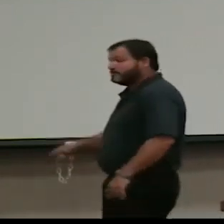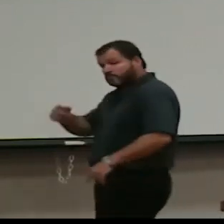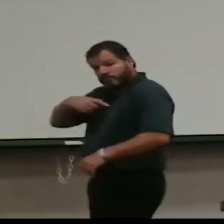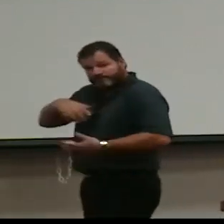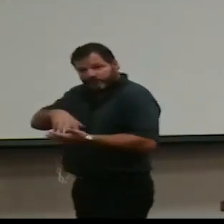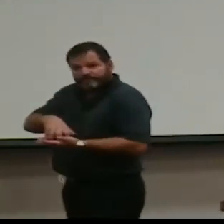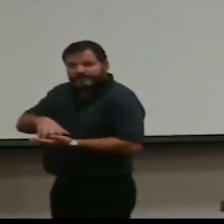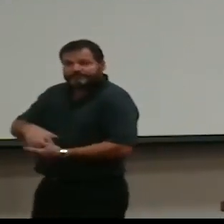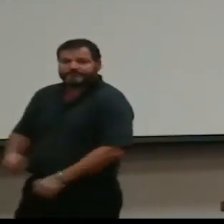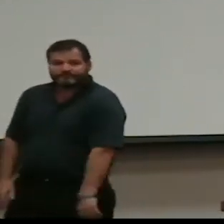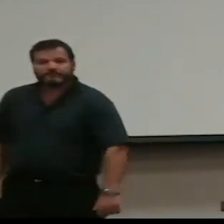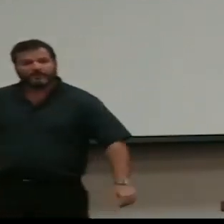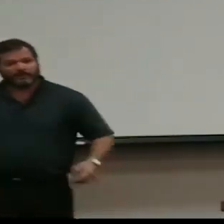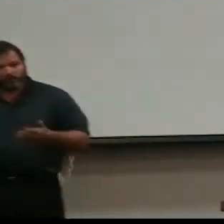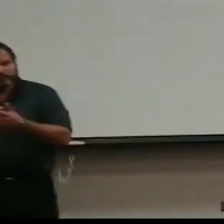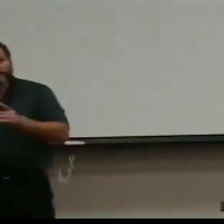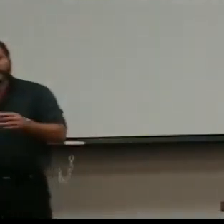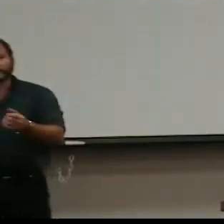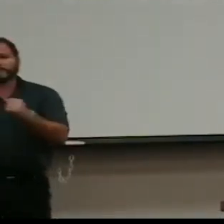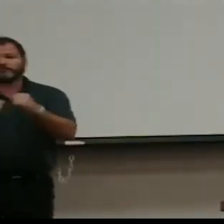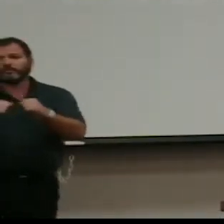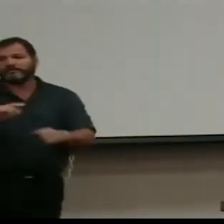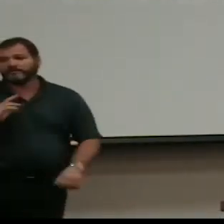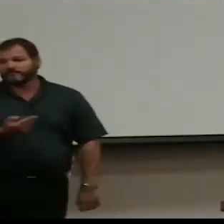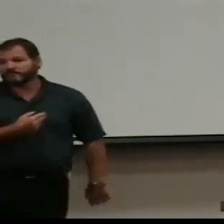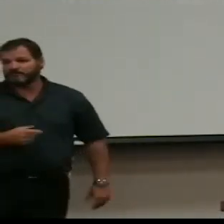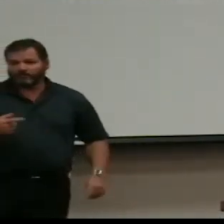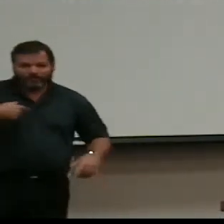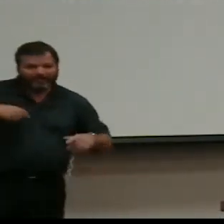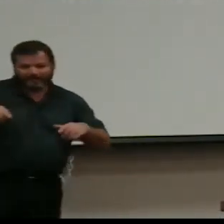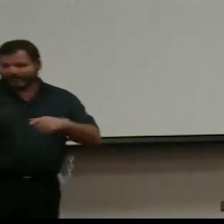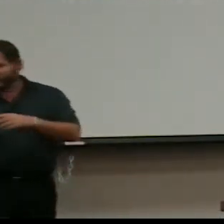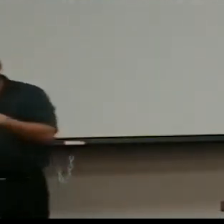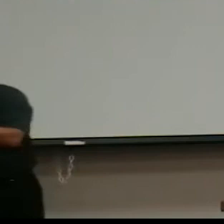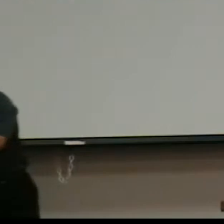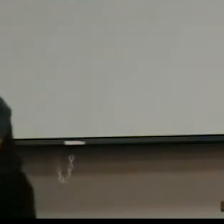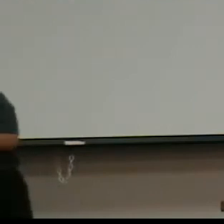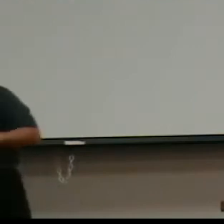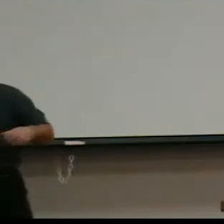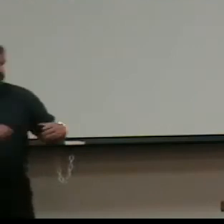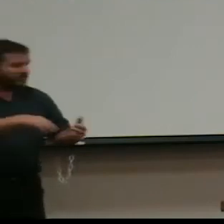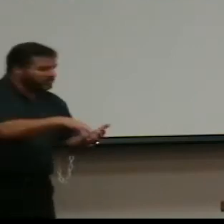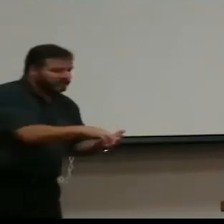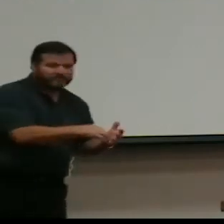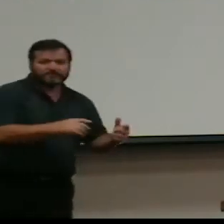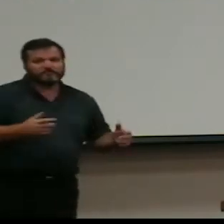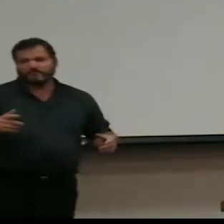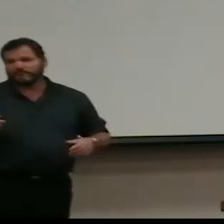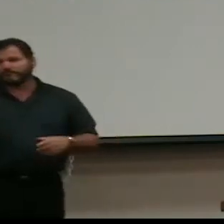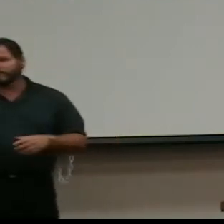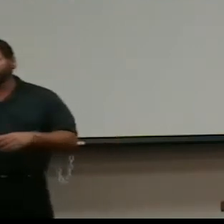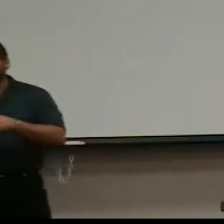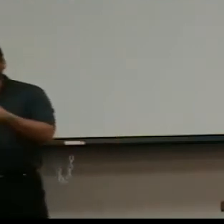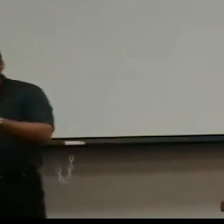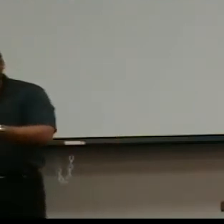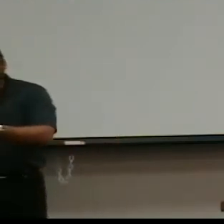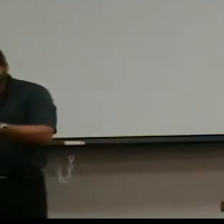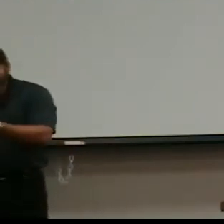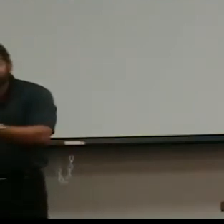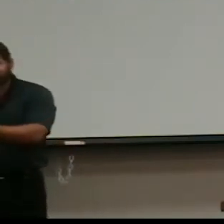Verse 6 says the same thing. We're weak, but we're more than conquerors. It don't matter what it